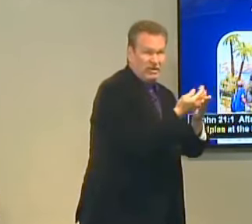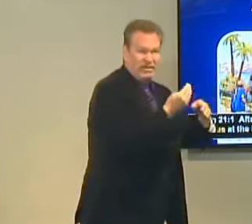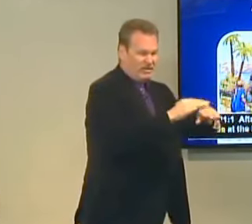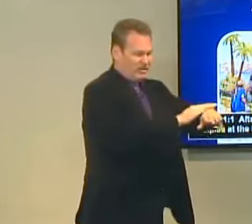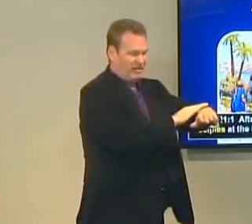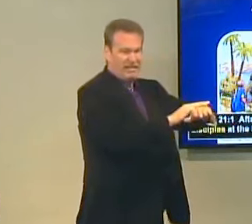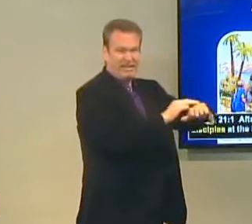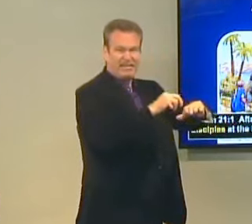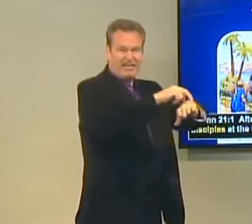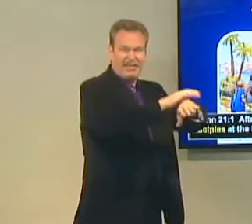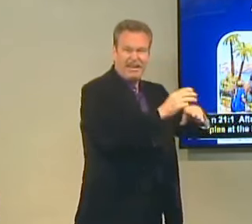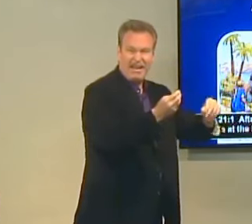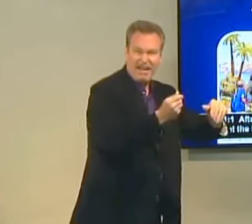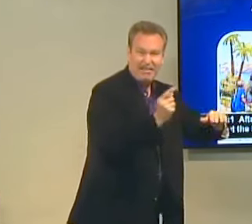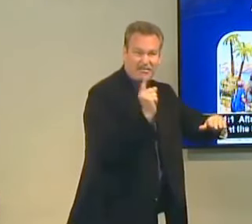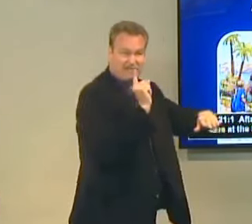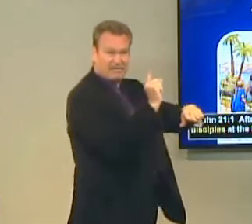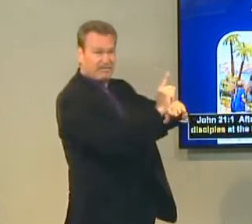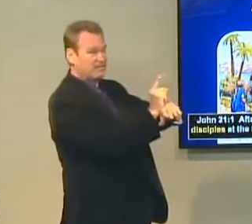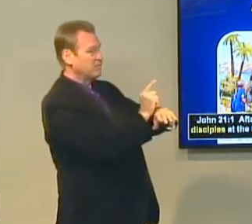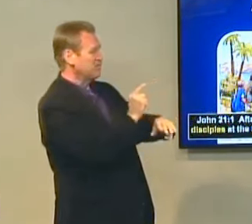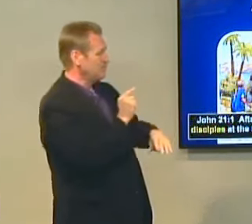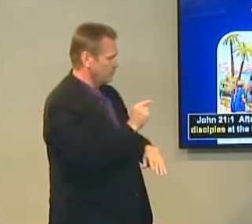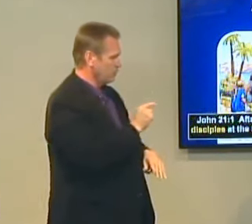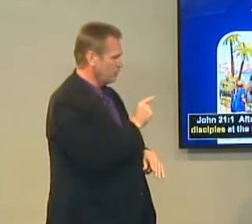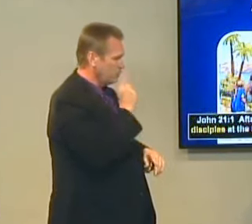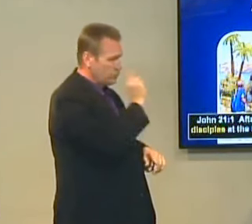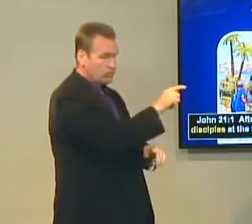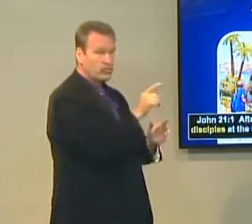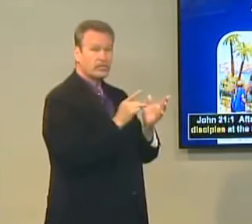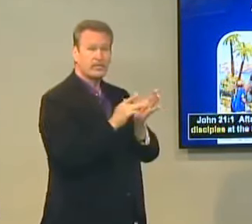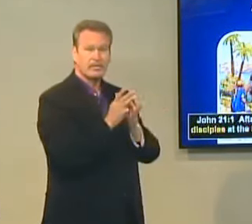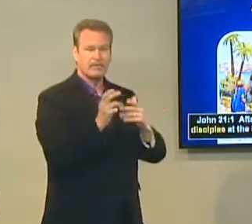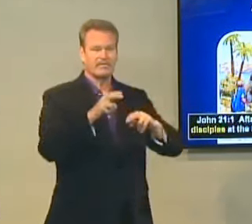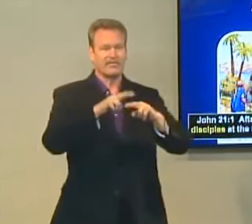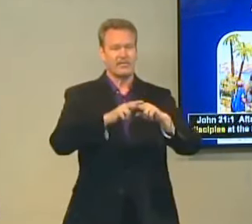So he took off his clothes. And he jumped in the water. And he started swimming towards Jesus.